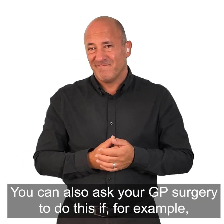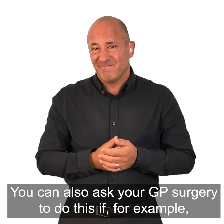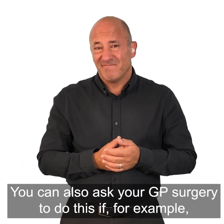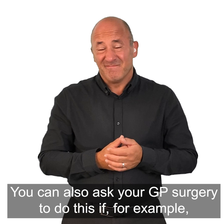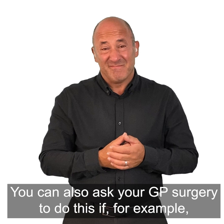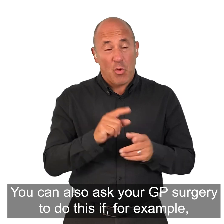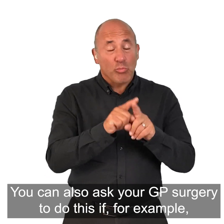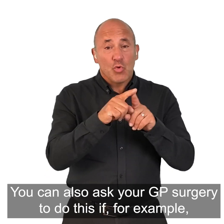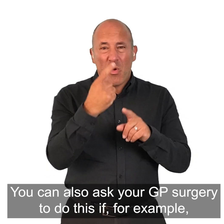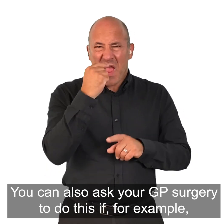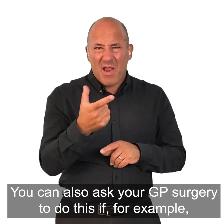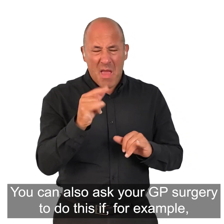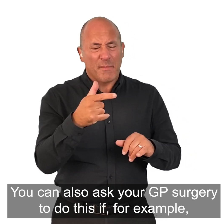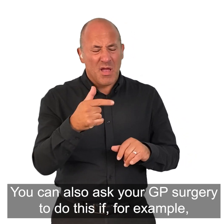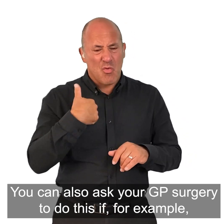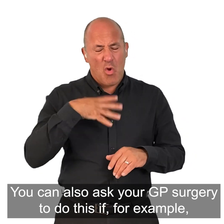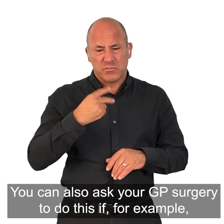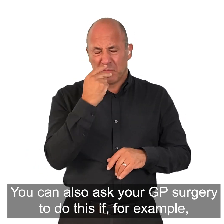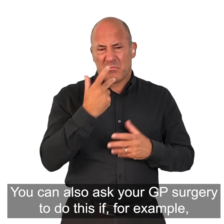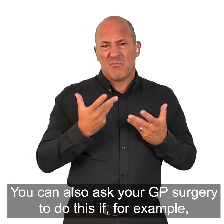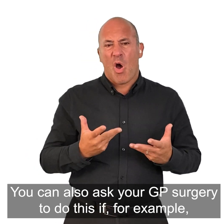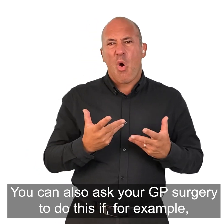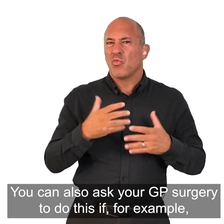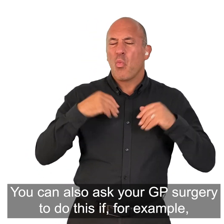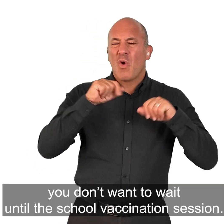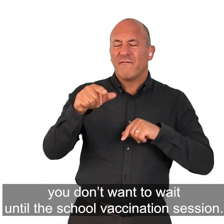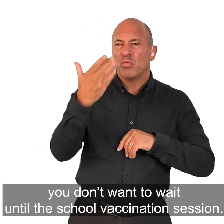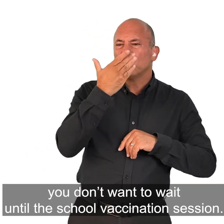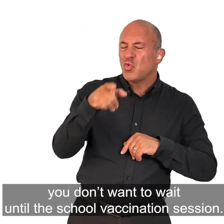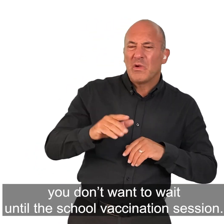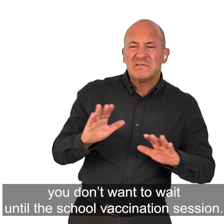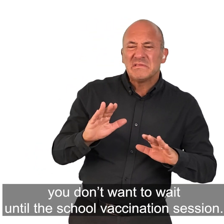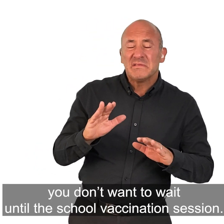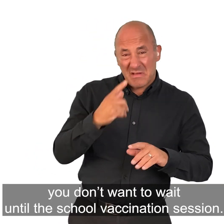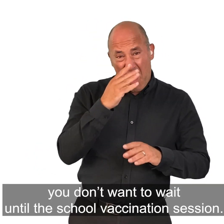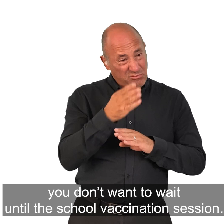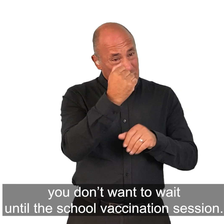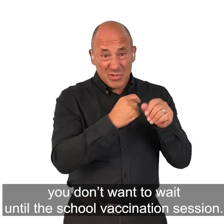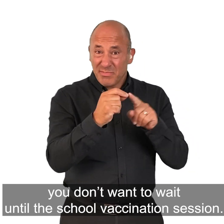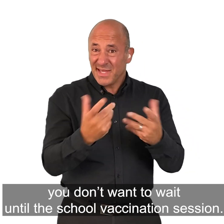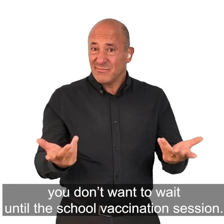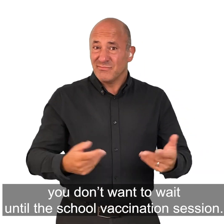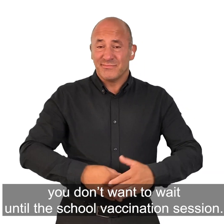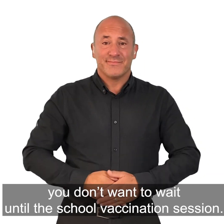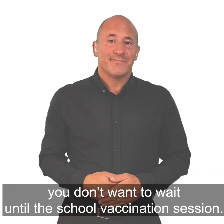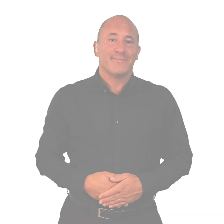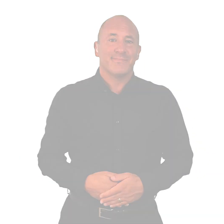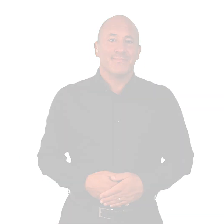vaccine. You can also ask your GP surgery to do this if, for example, you don't want to wait until the school vaccination